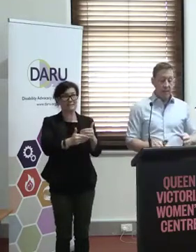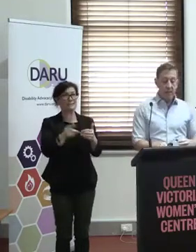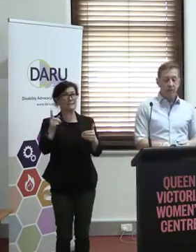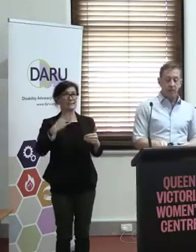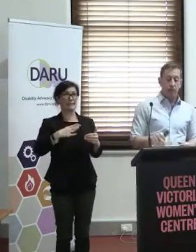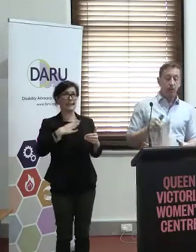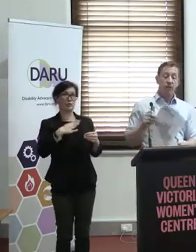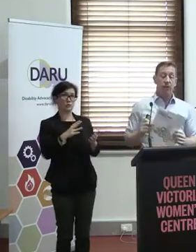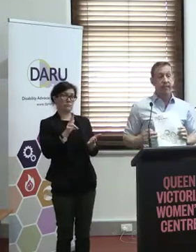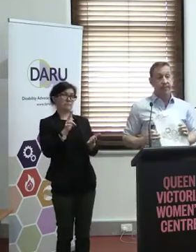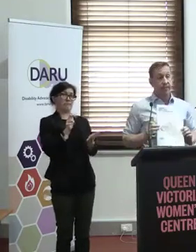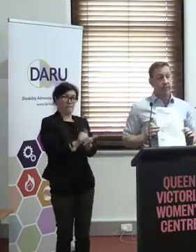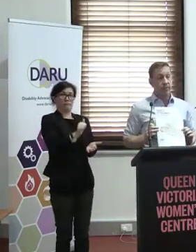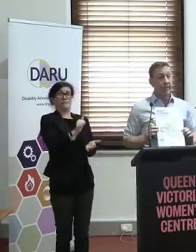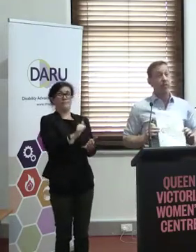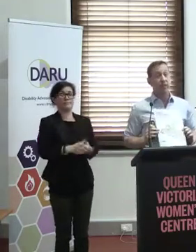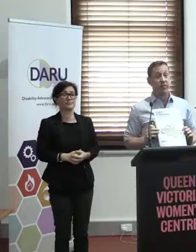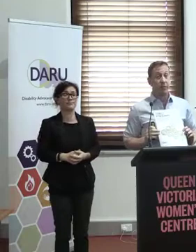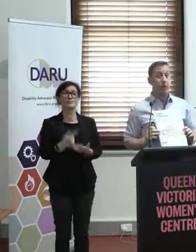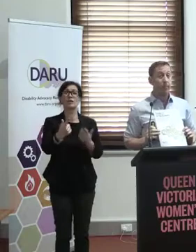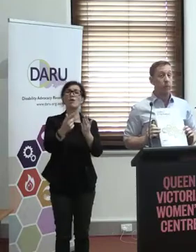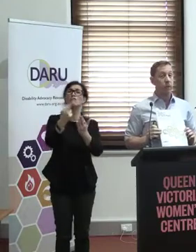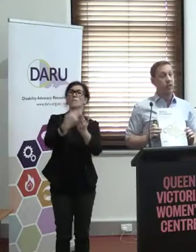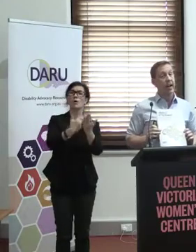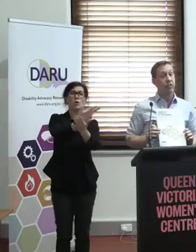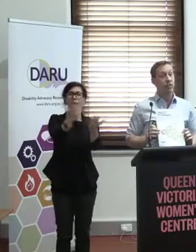So the report you've got in front of you, it is a draft